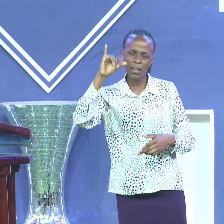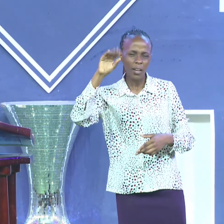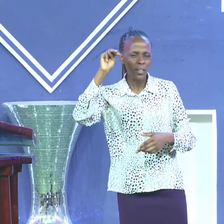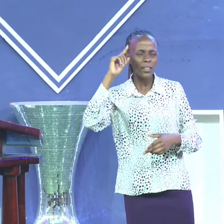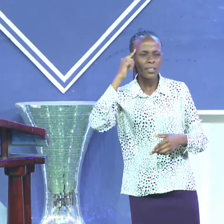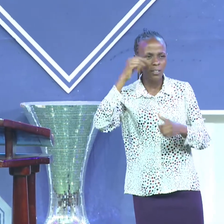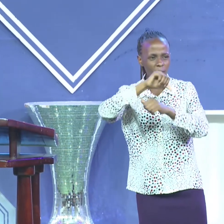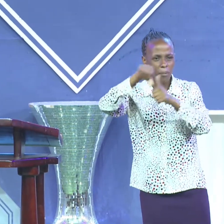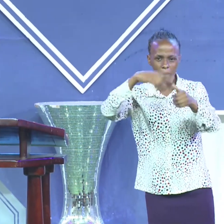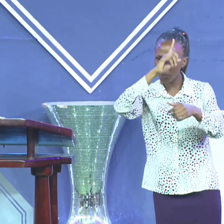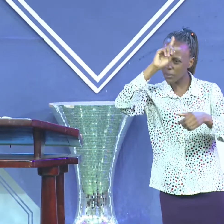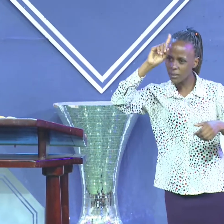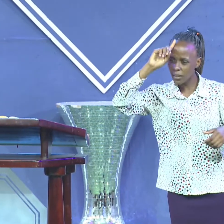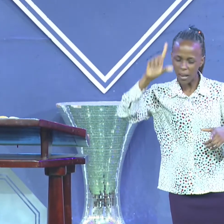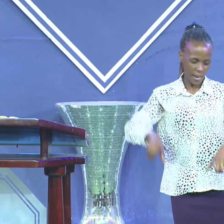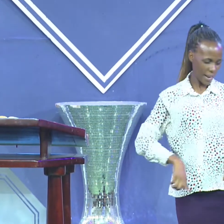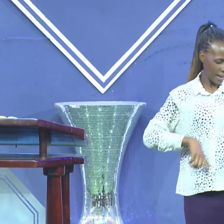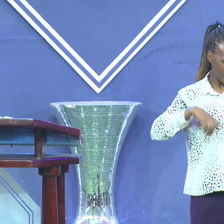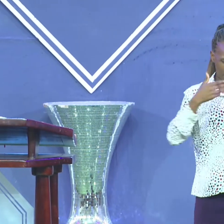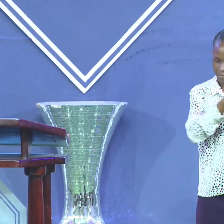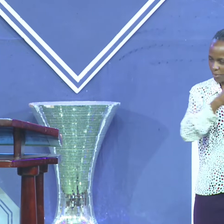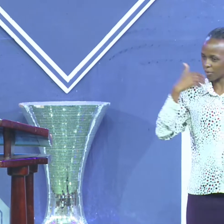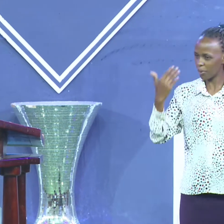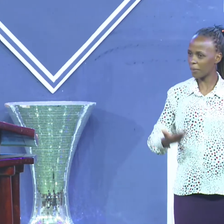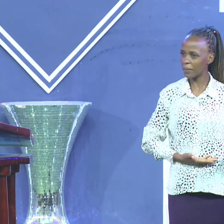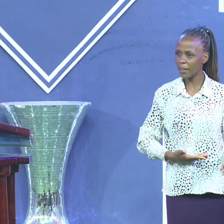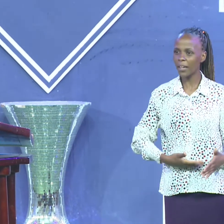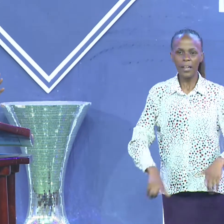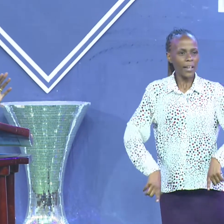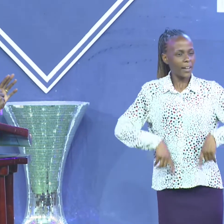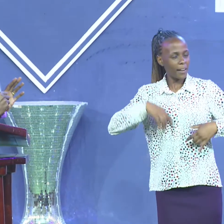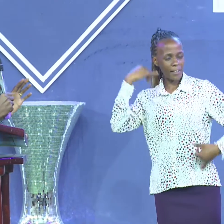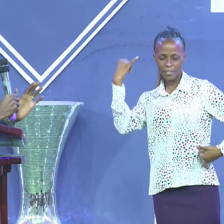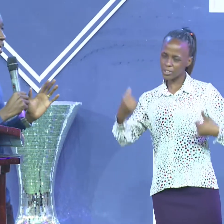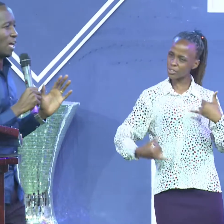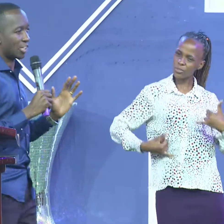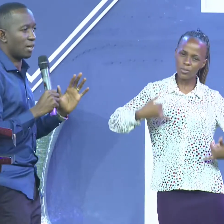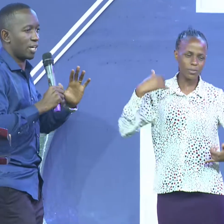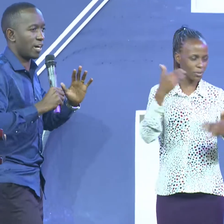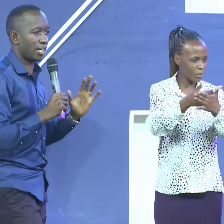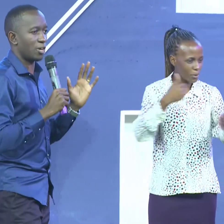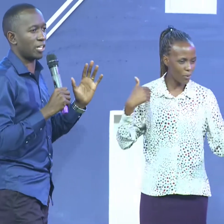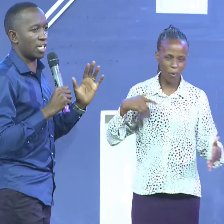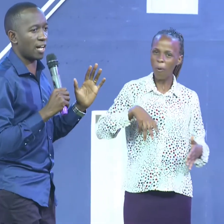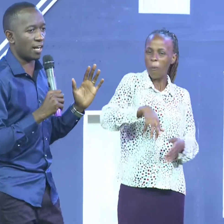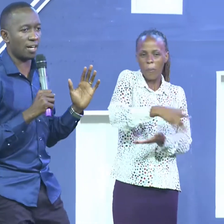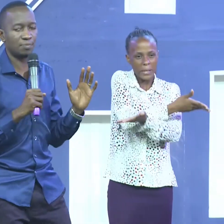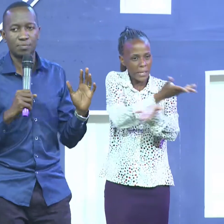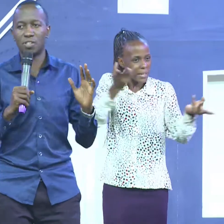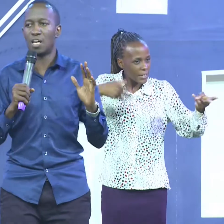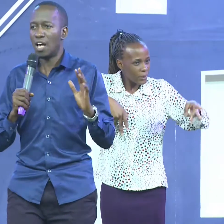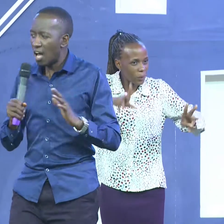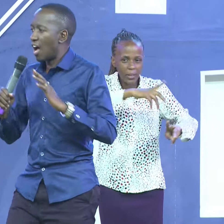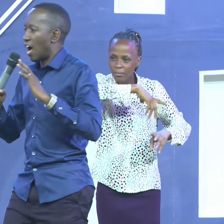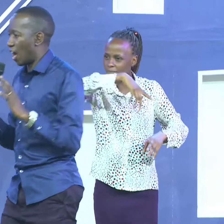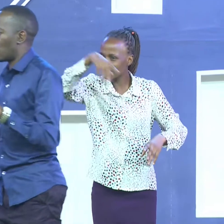Think about a king, the life that he has been living, the life that he's used to. He's free